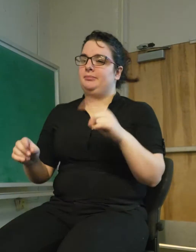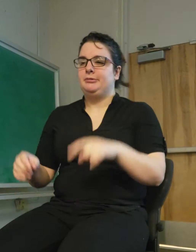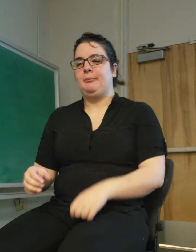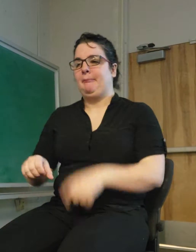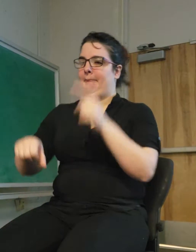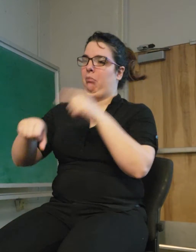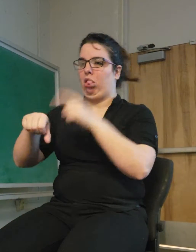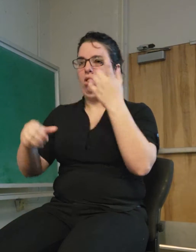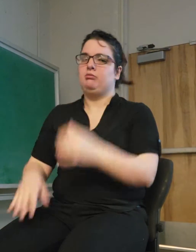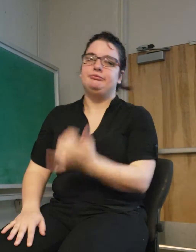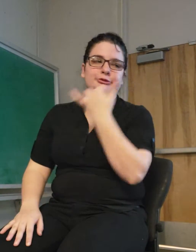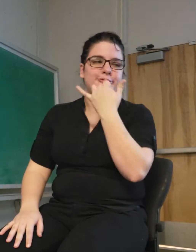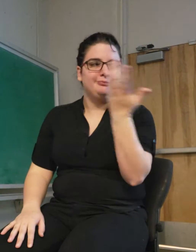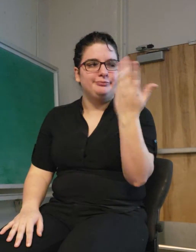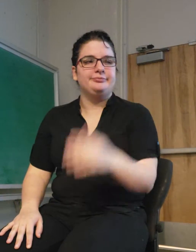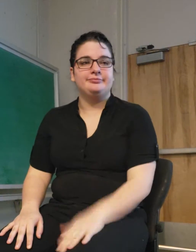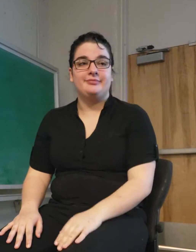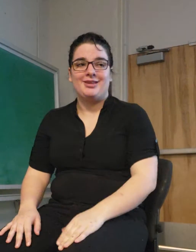It's brighter now, isn't it?